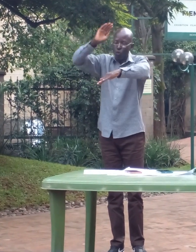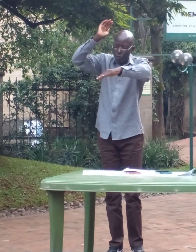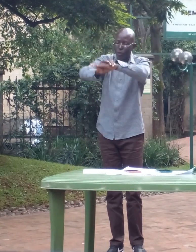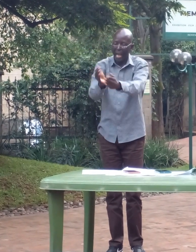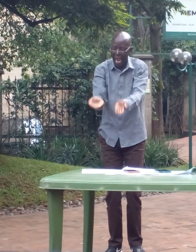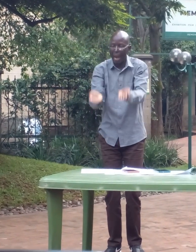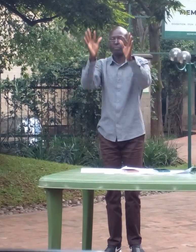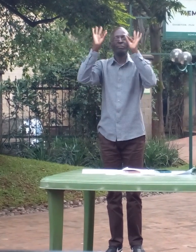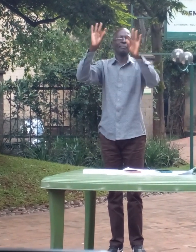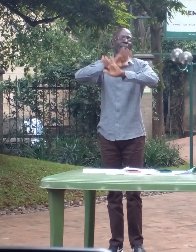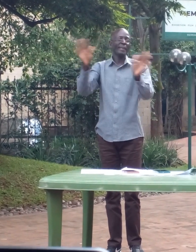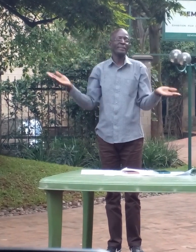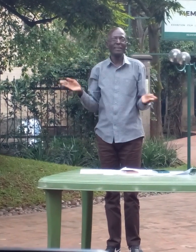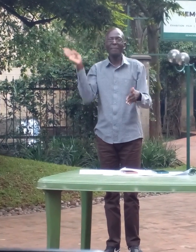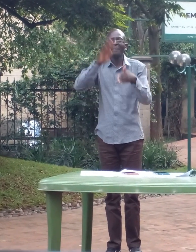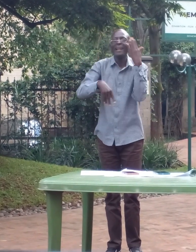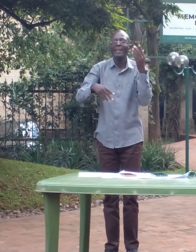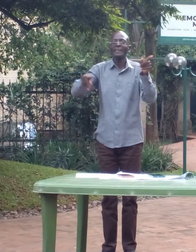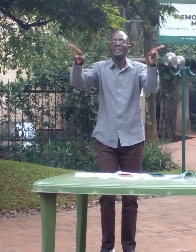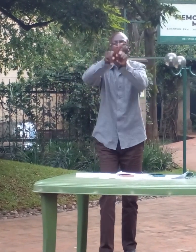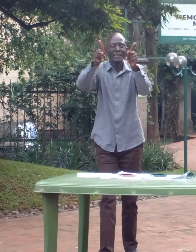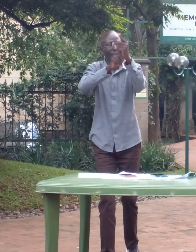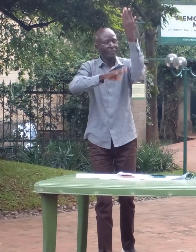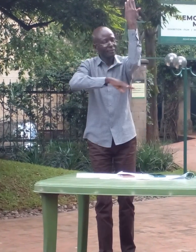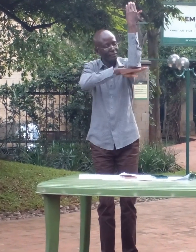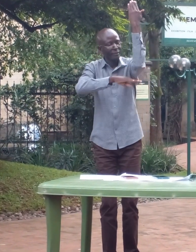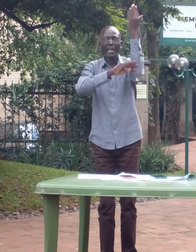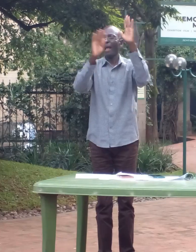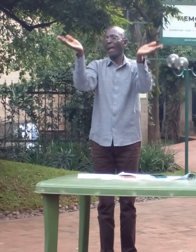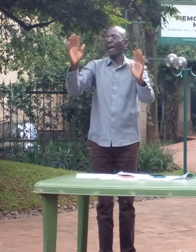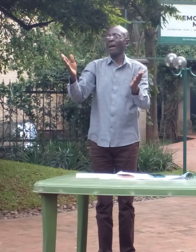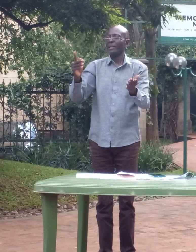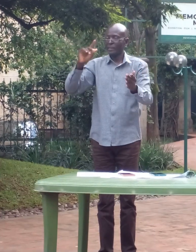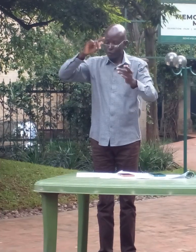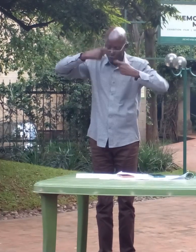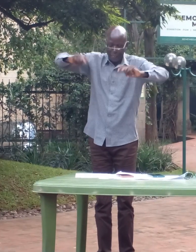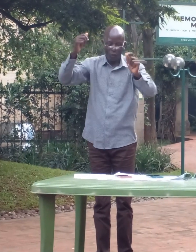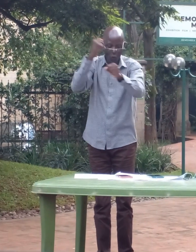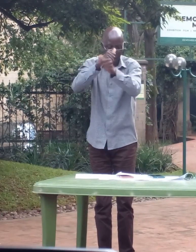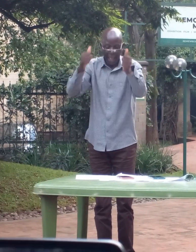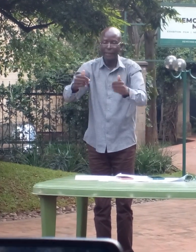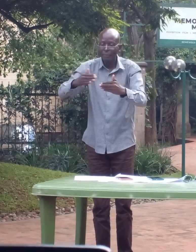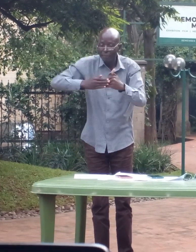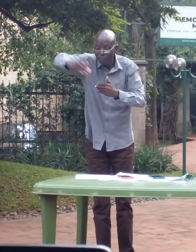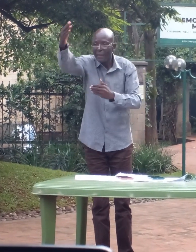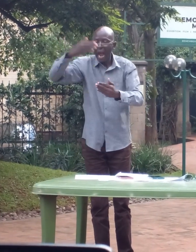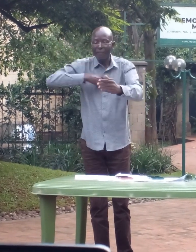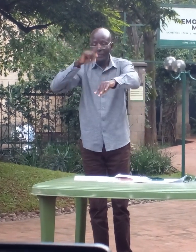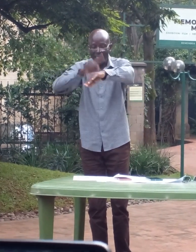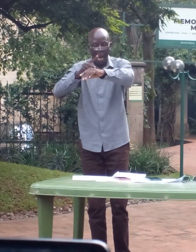are lobbying, it can be easy for the government to accept our request. So I don't want us to come back with being on the bottom of the